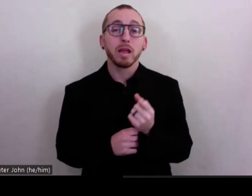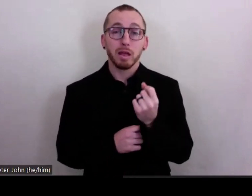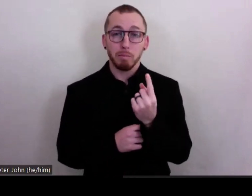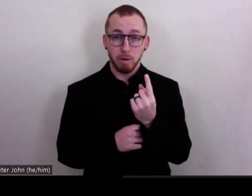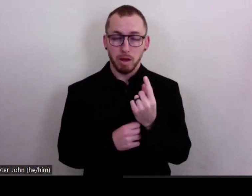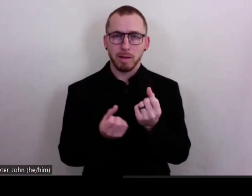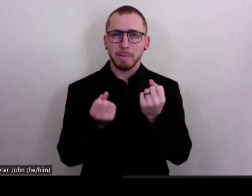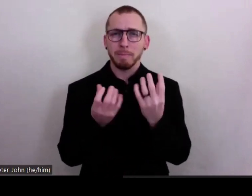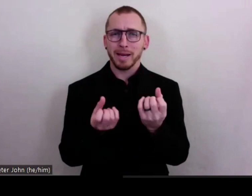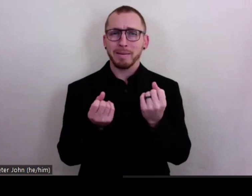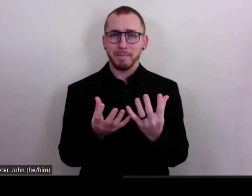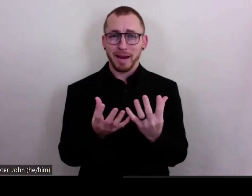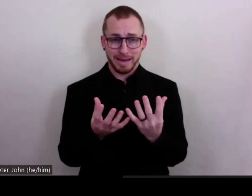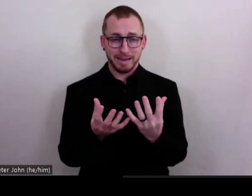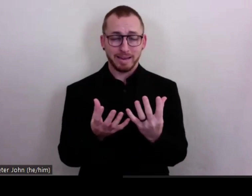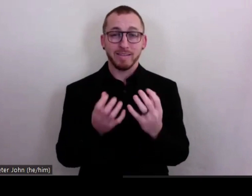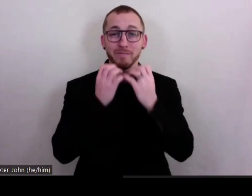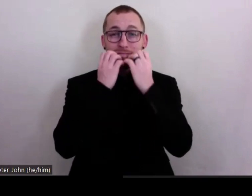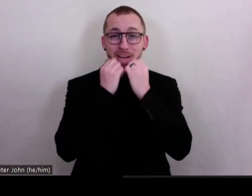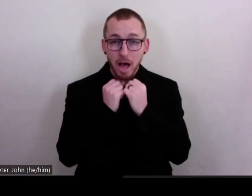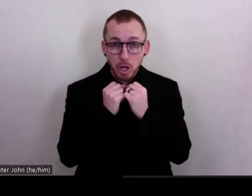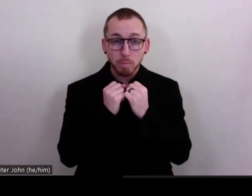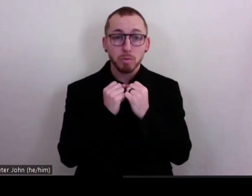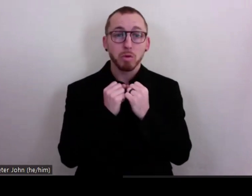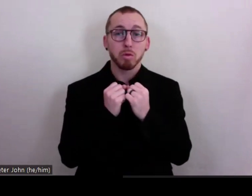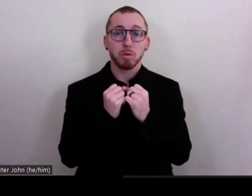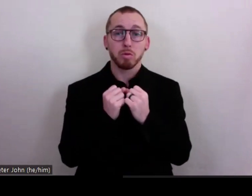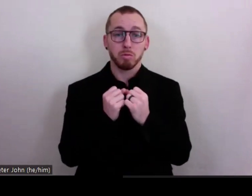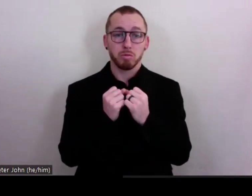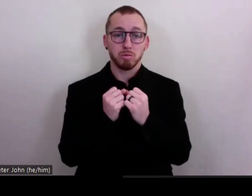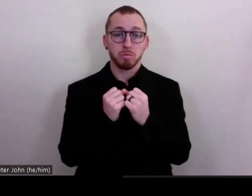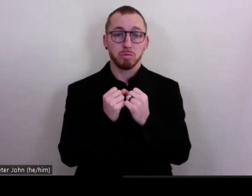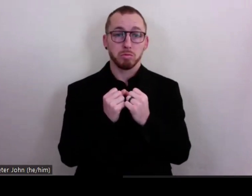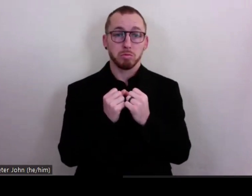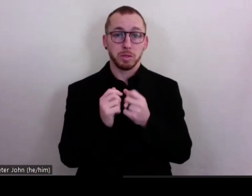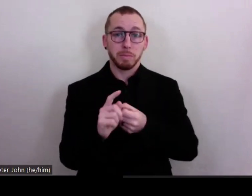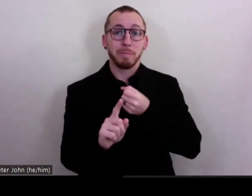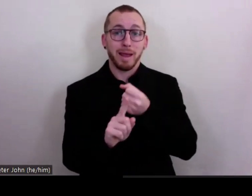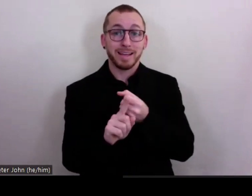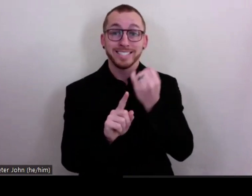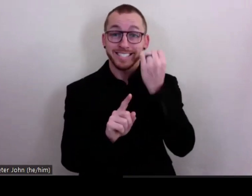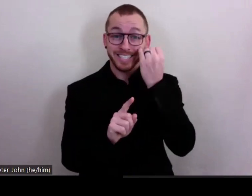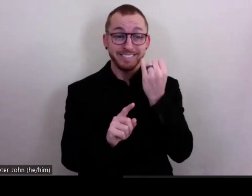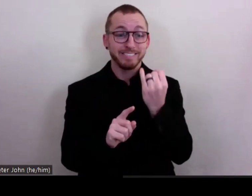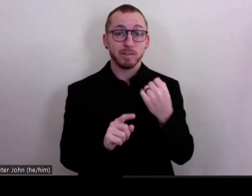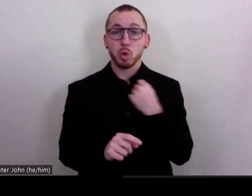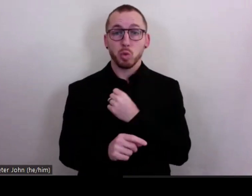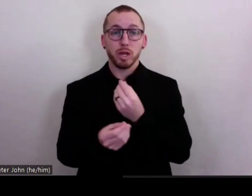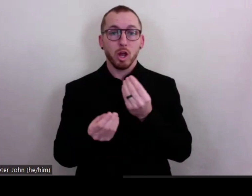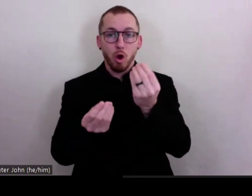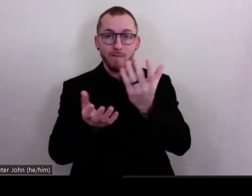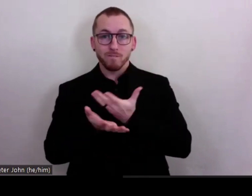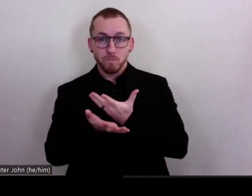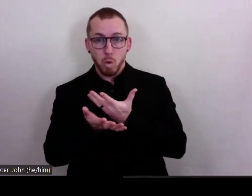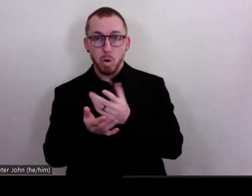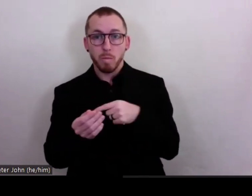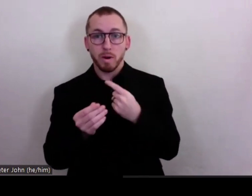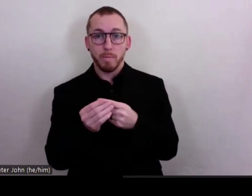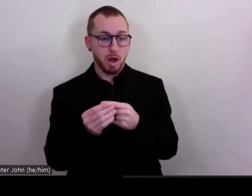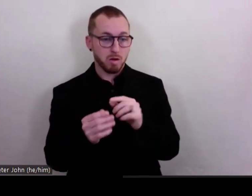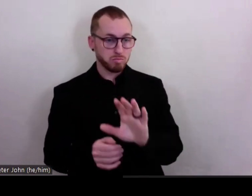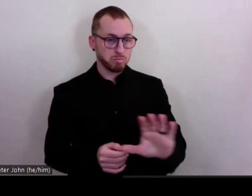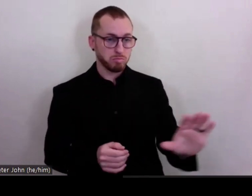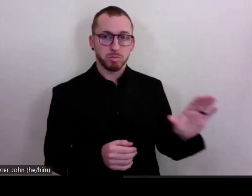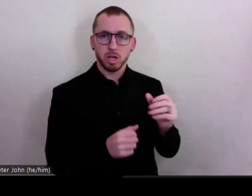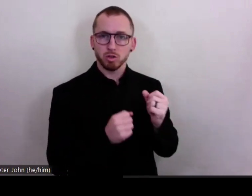that can come from us being more informed about the strength that it takes for individuals